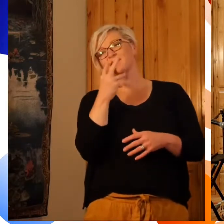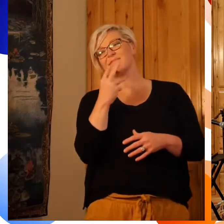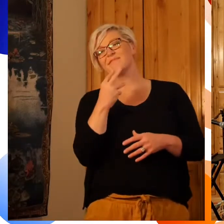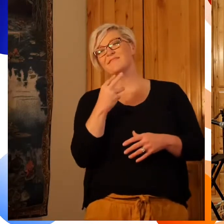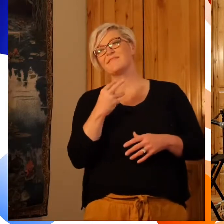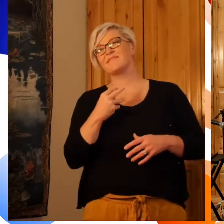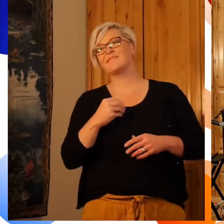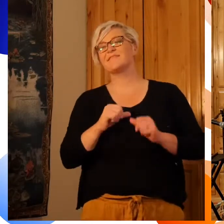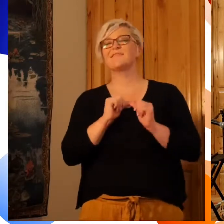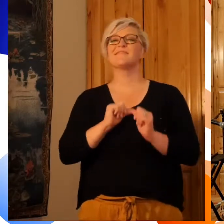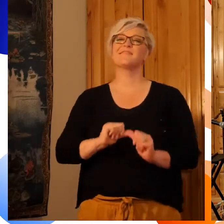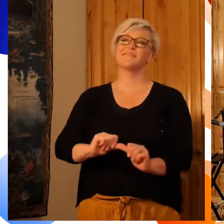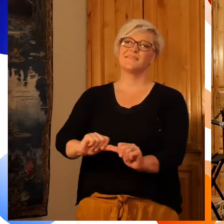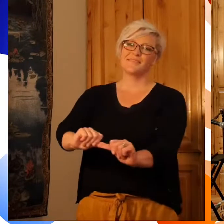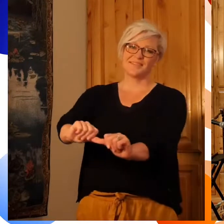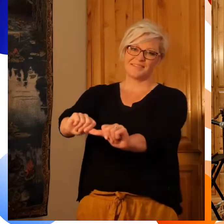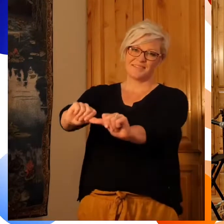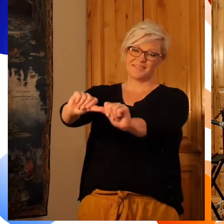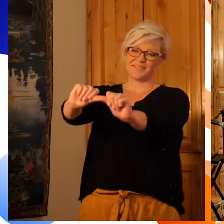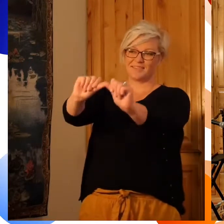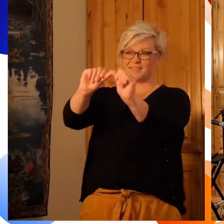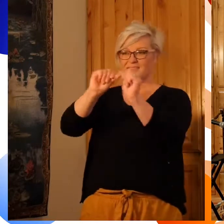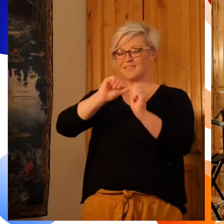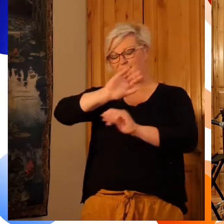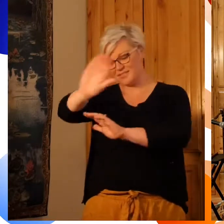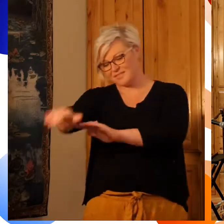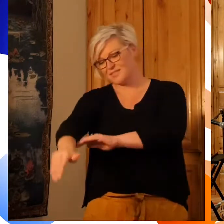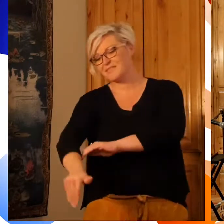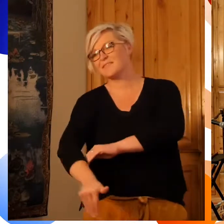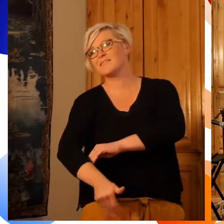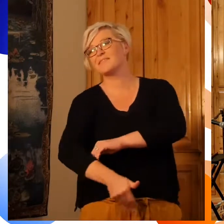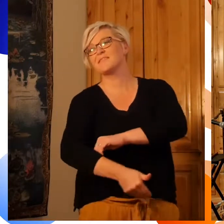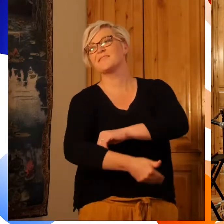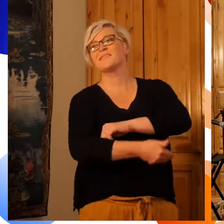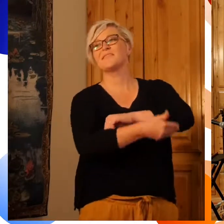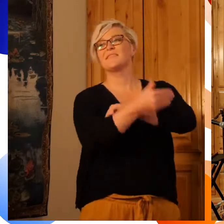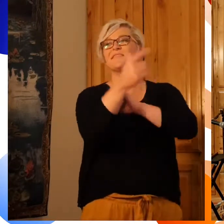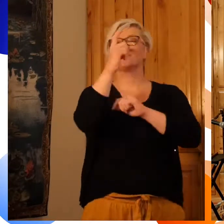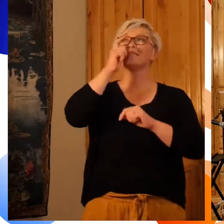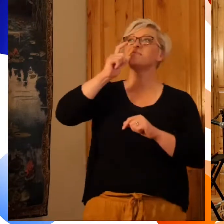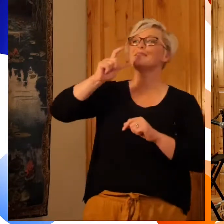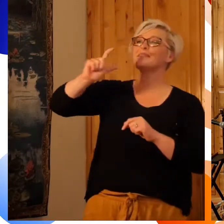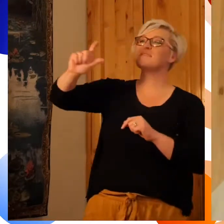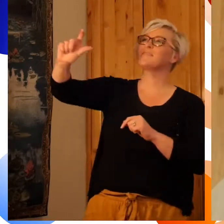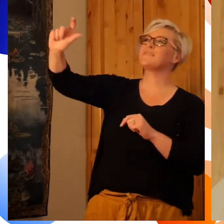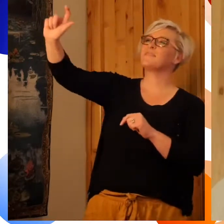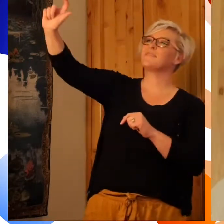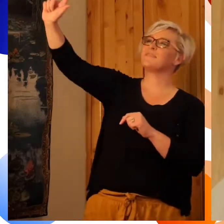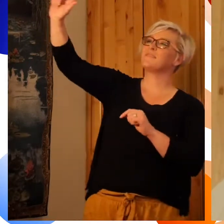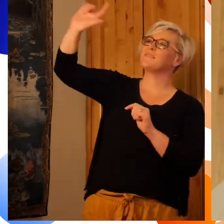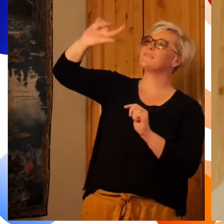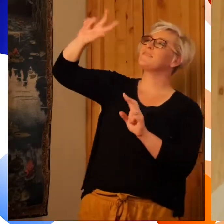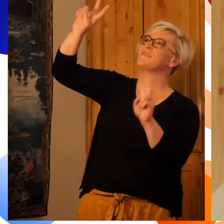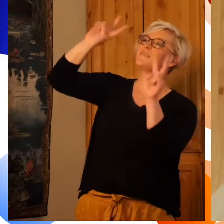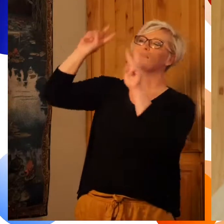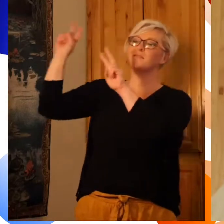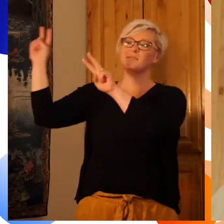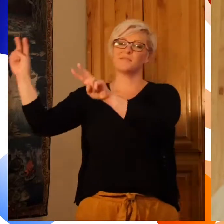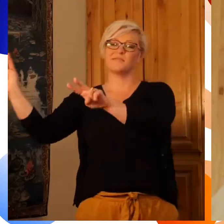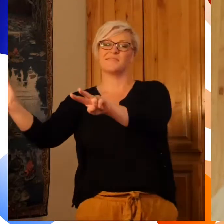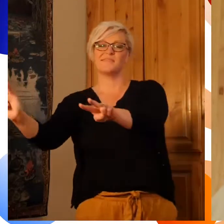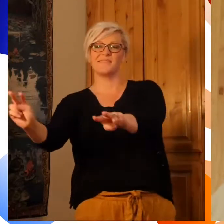heed a nose. Om a shiriel, gwen a sherin, Ar hyd y